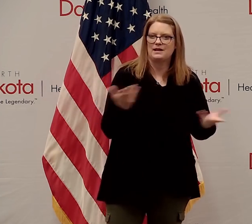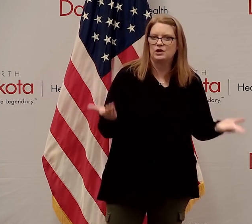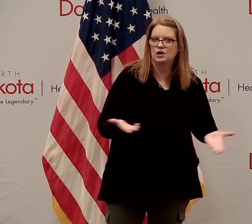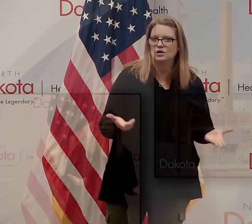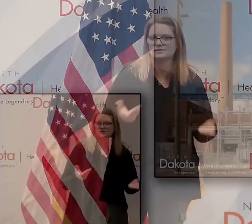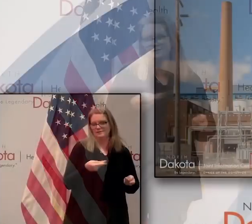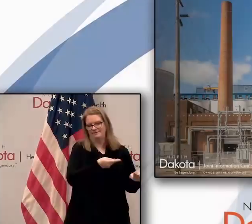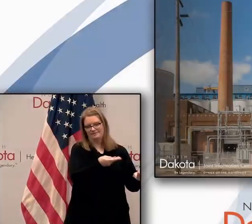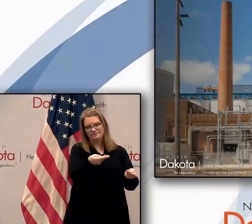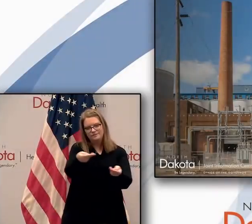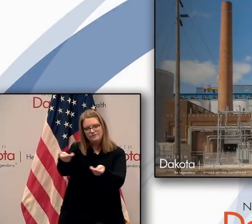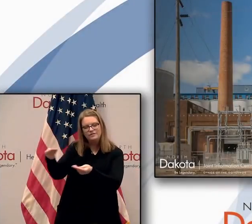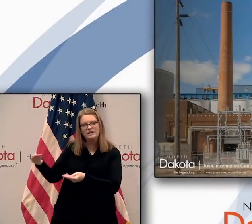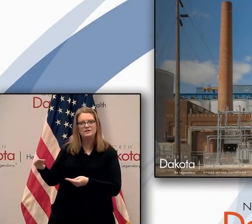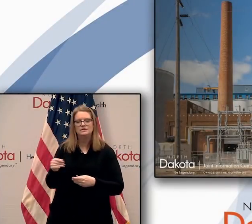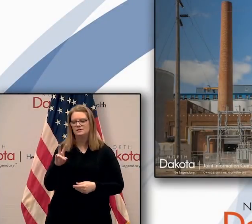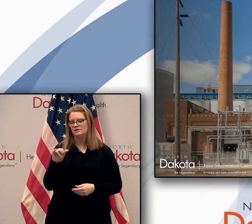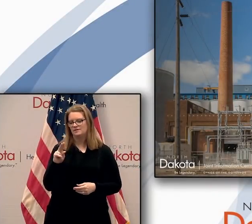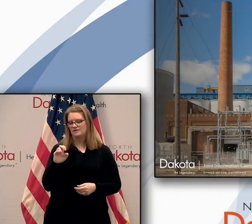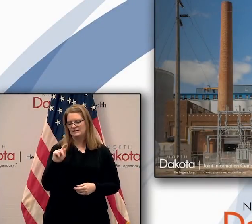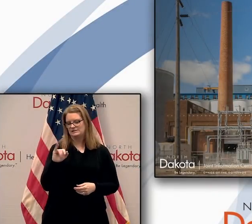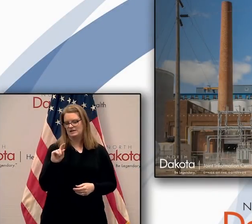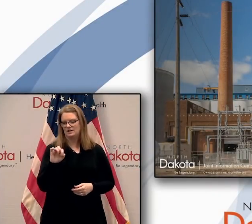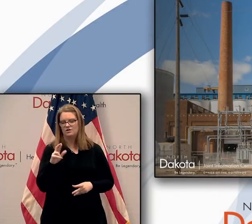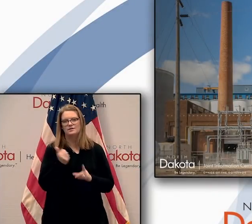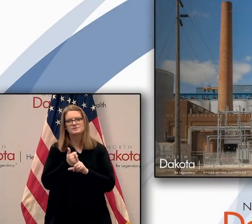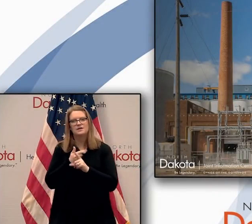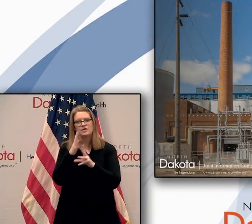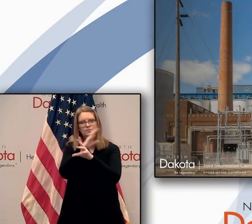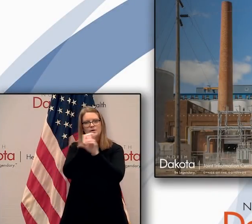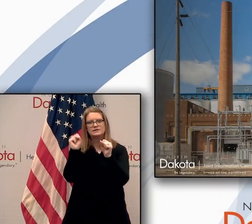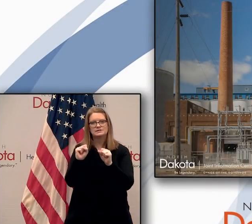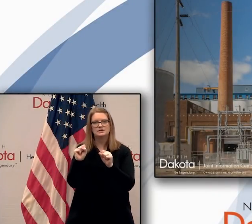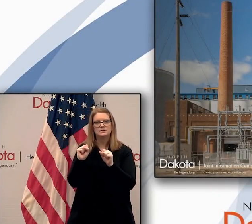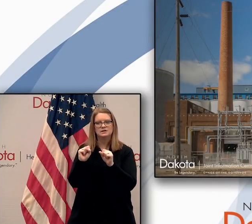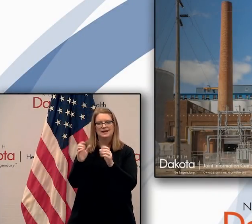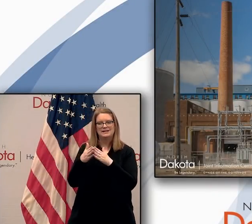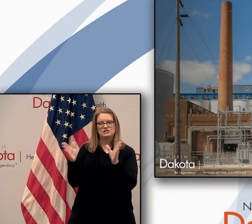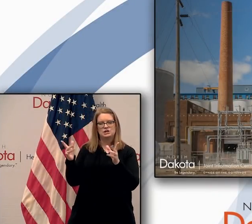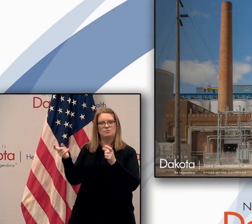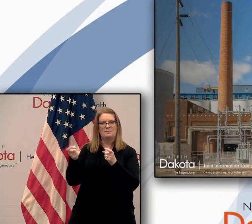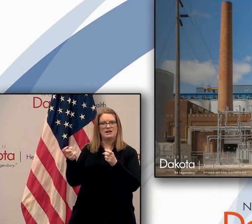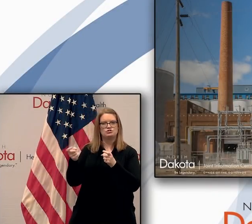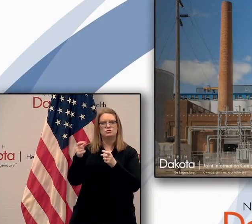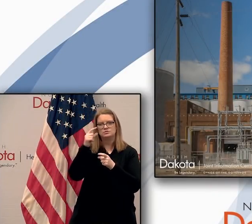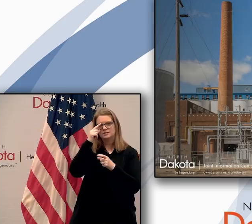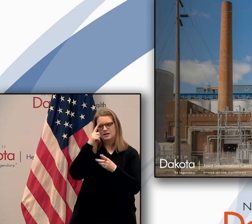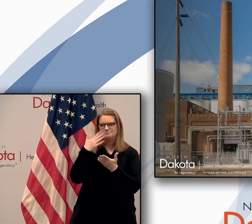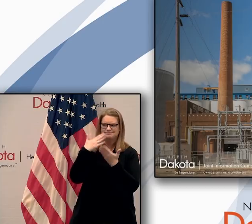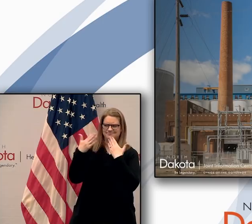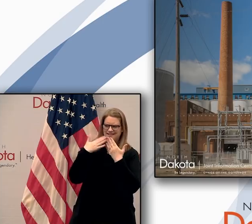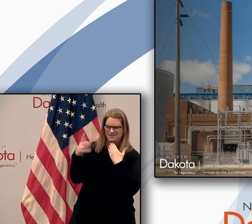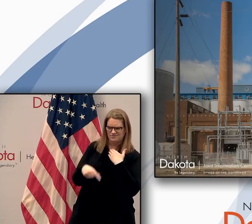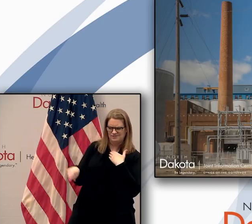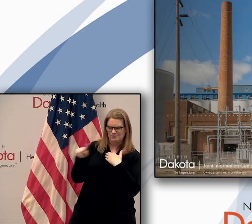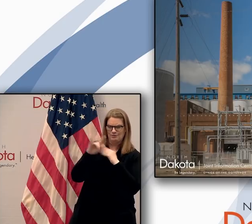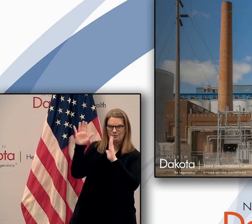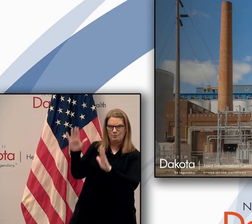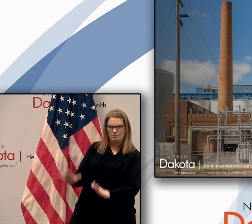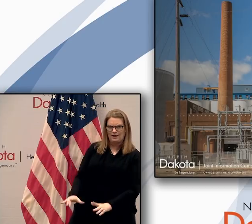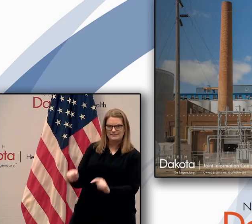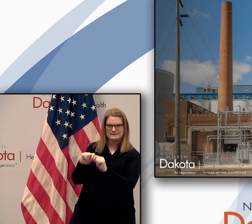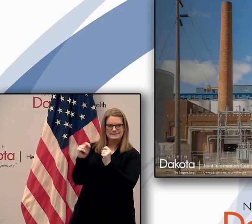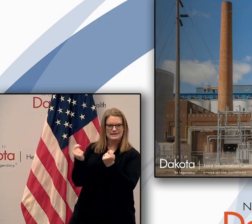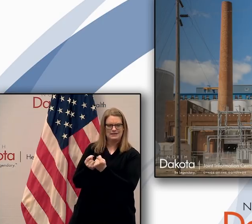to Vance Taylor, who's the president general manager of the mill, and his whole team, and all the work that his great team does up